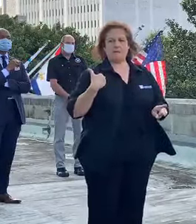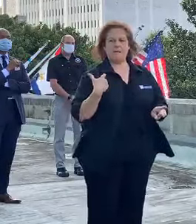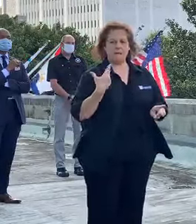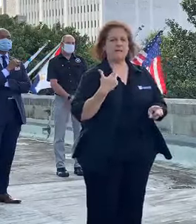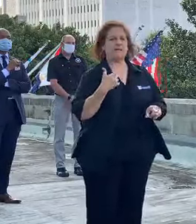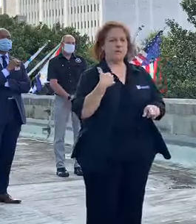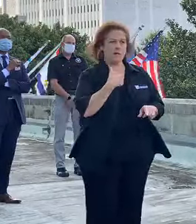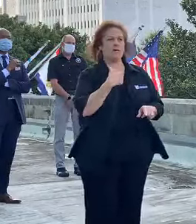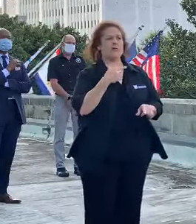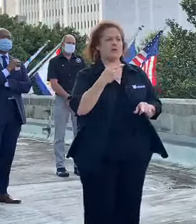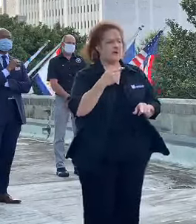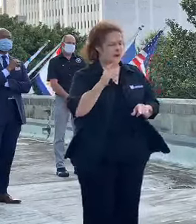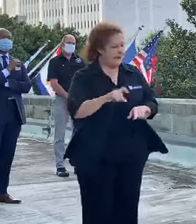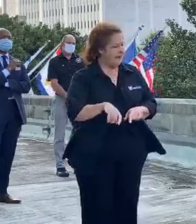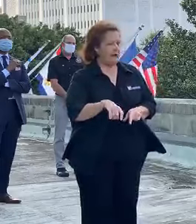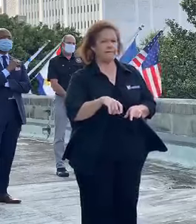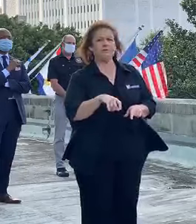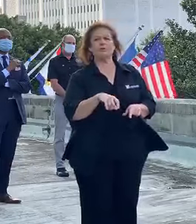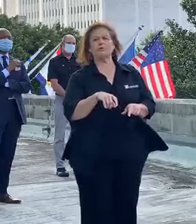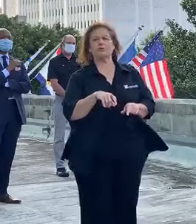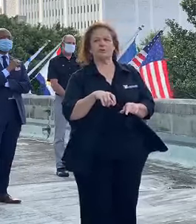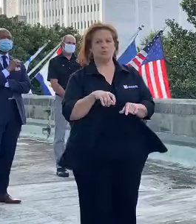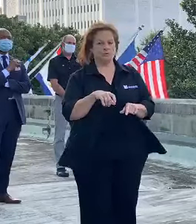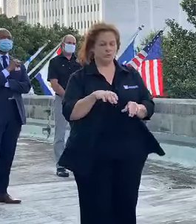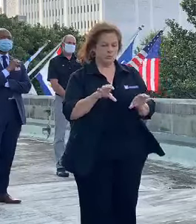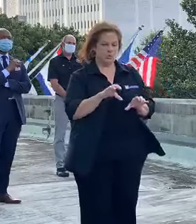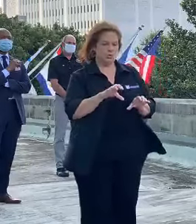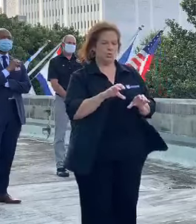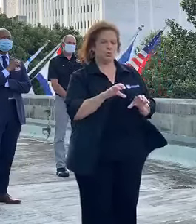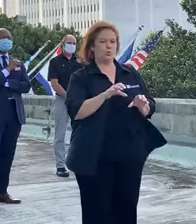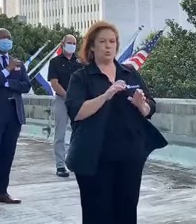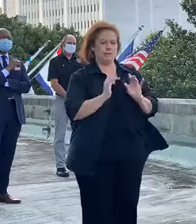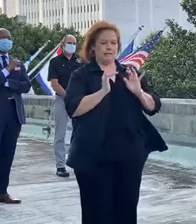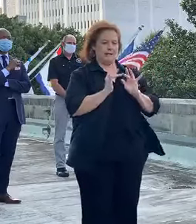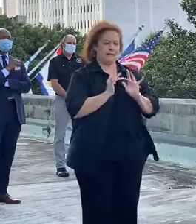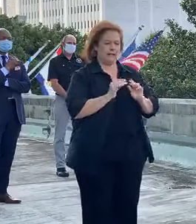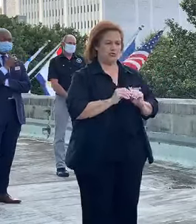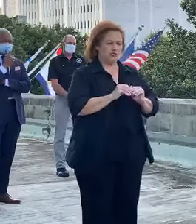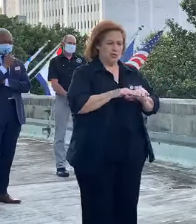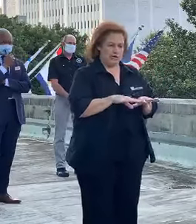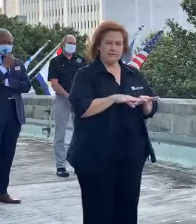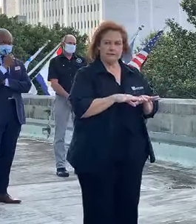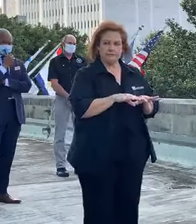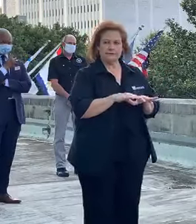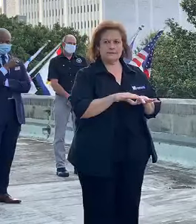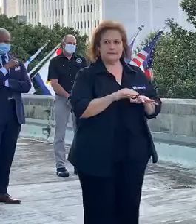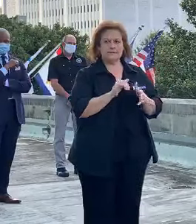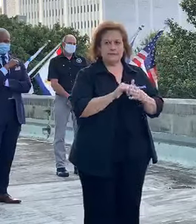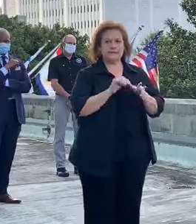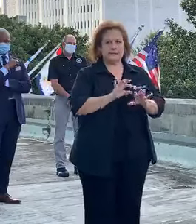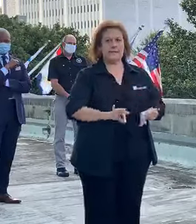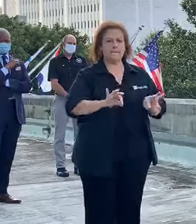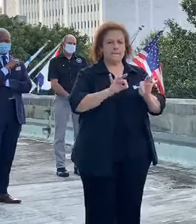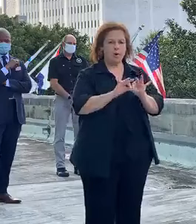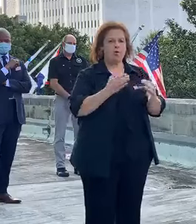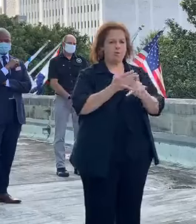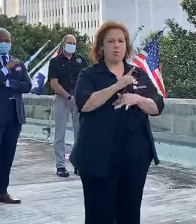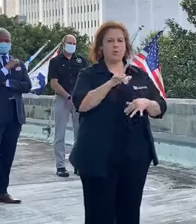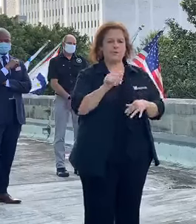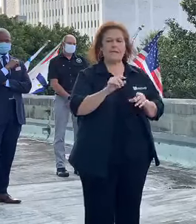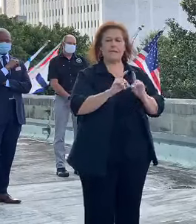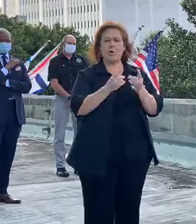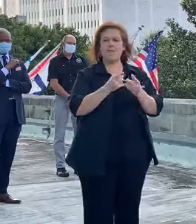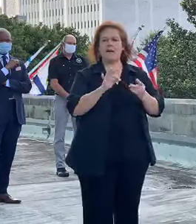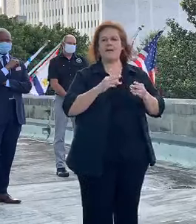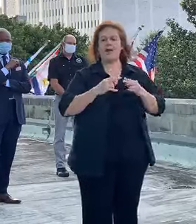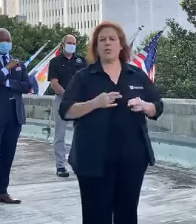of us will play a role in contact tracing. But the larger or the largest component does come through the Louisiana Department of